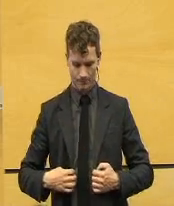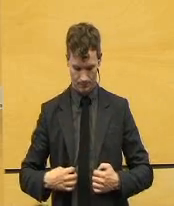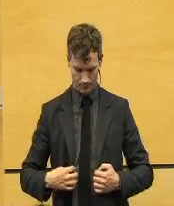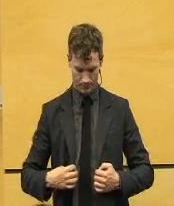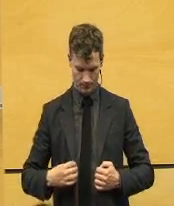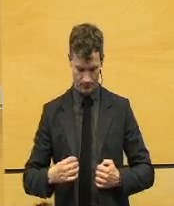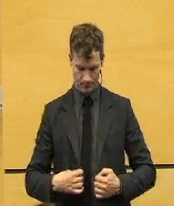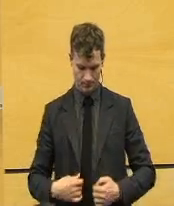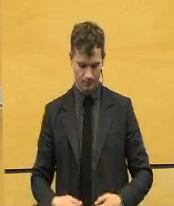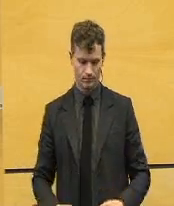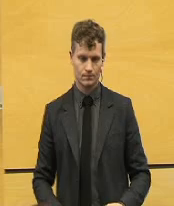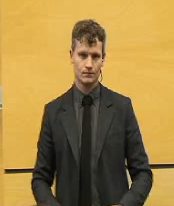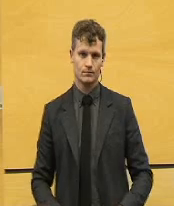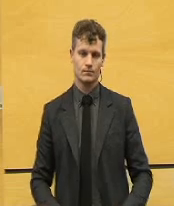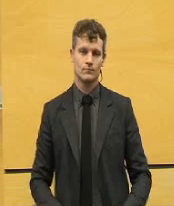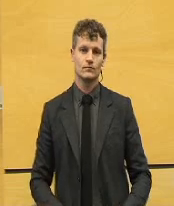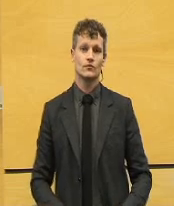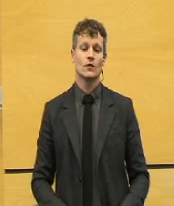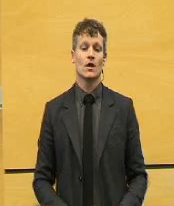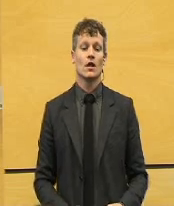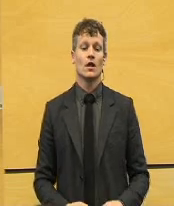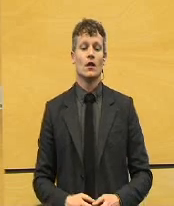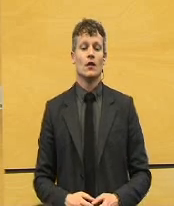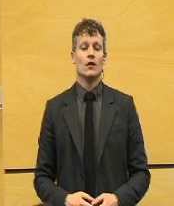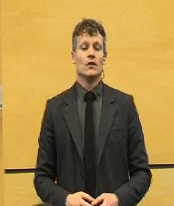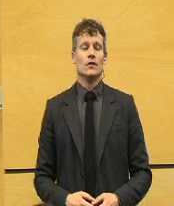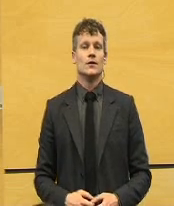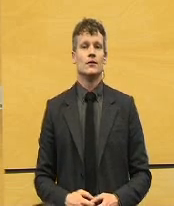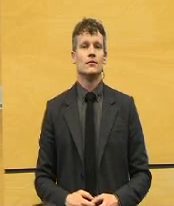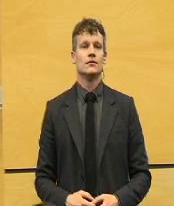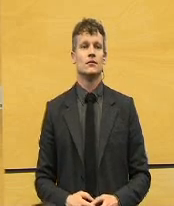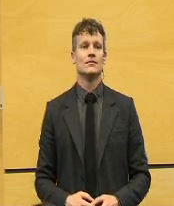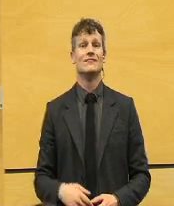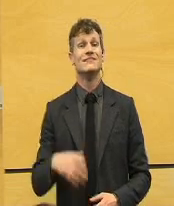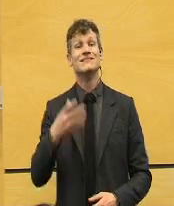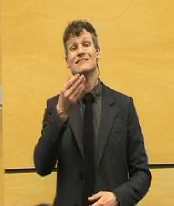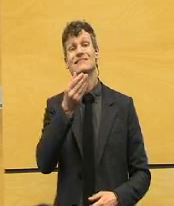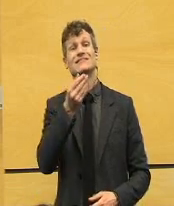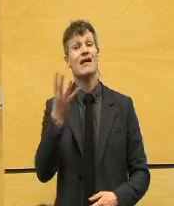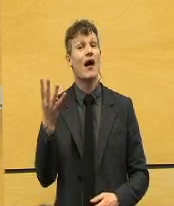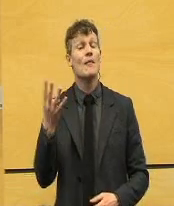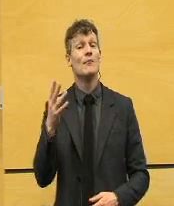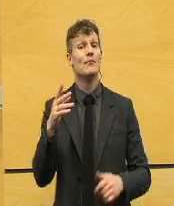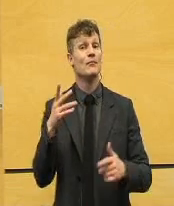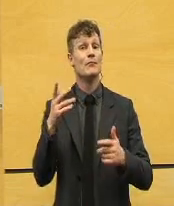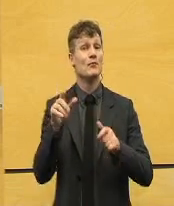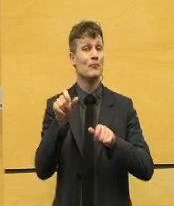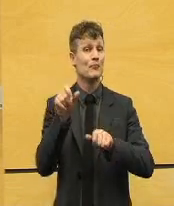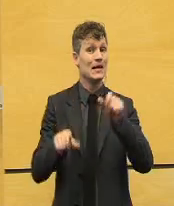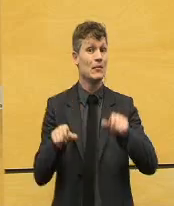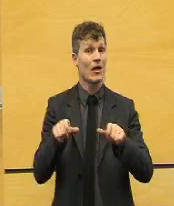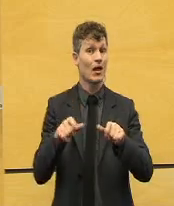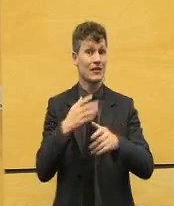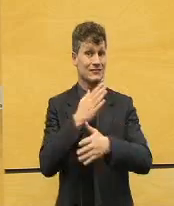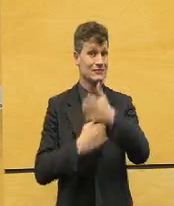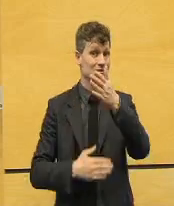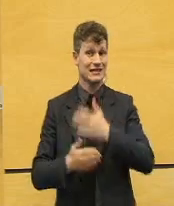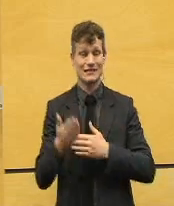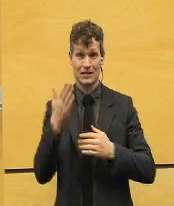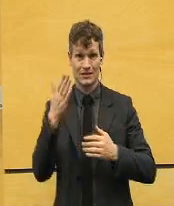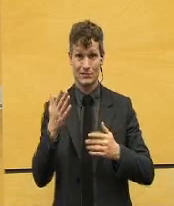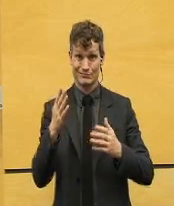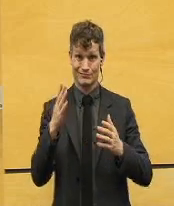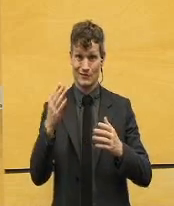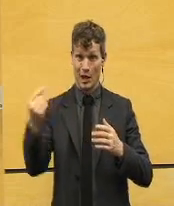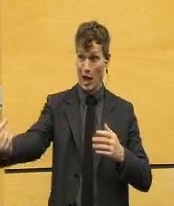And also it would be difficult for the person with disability to register, to come to